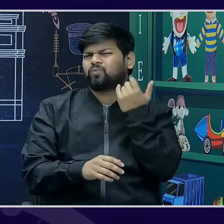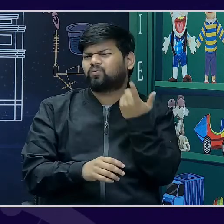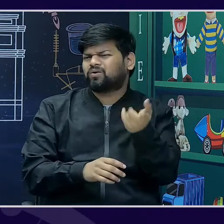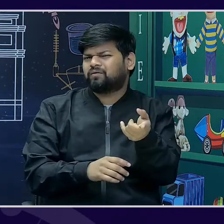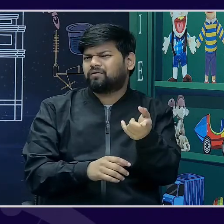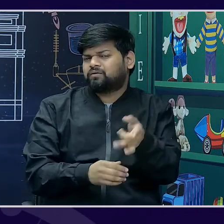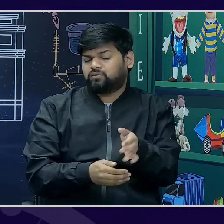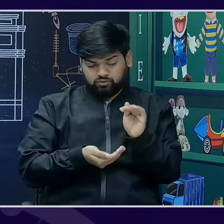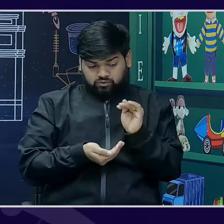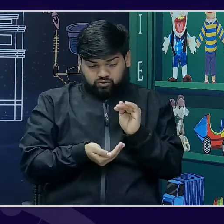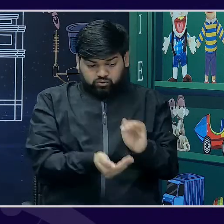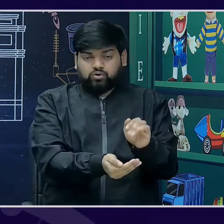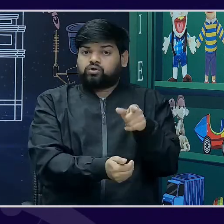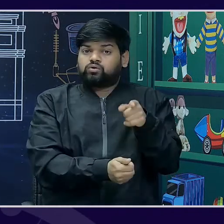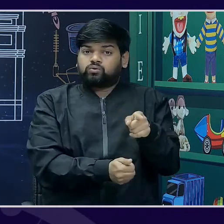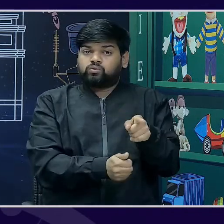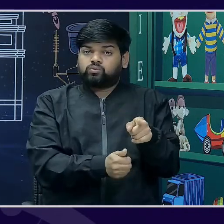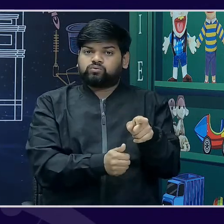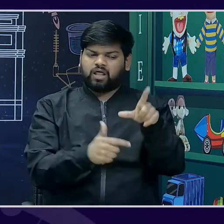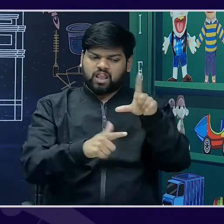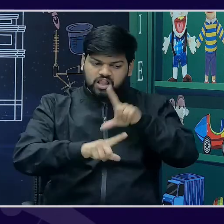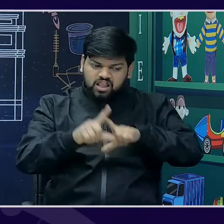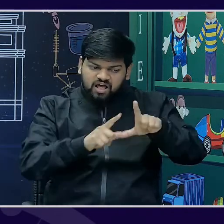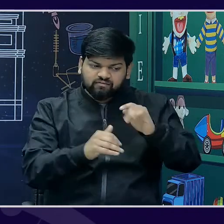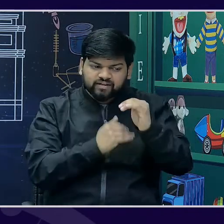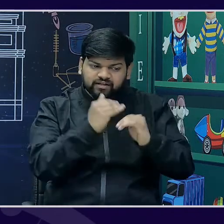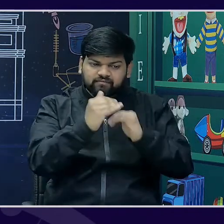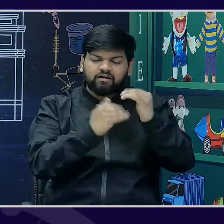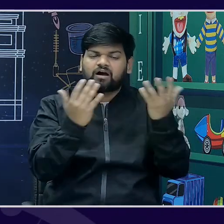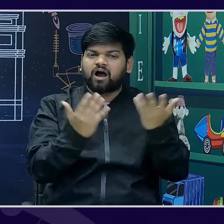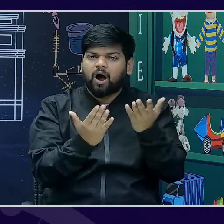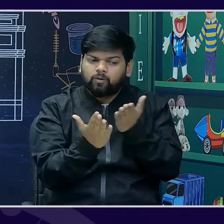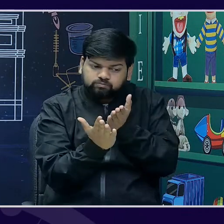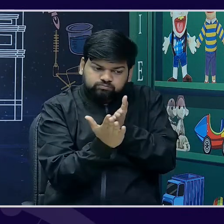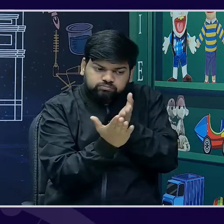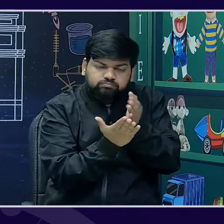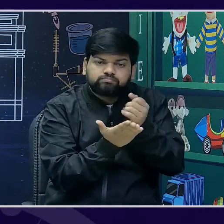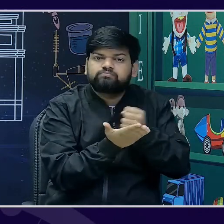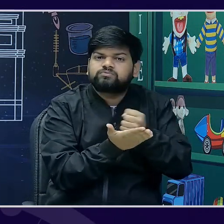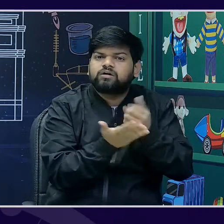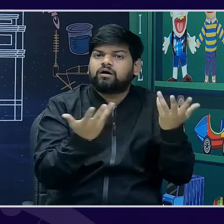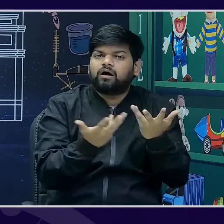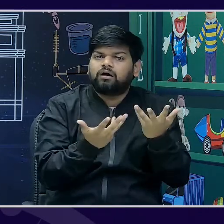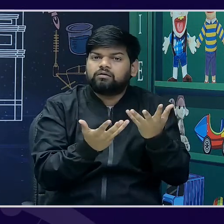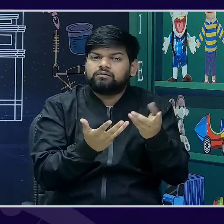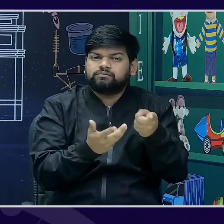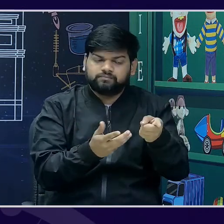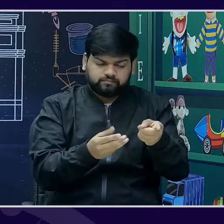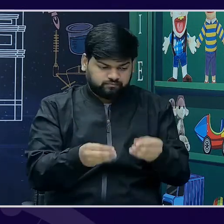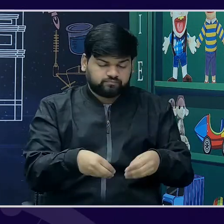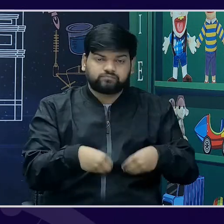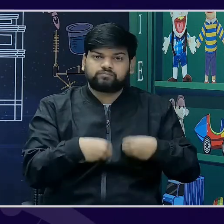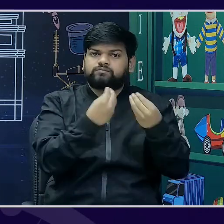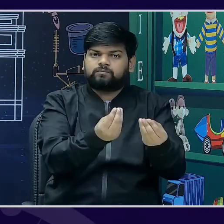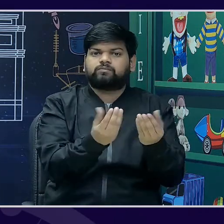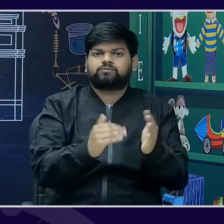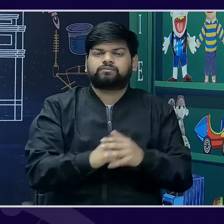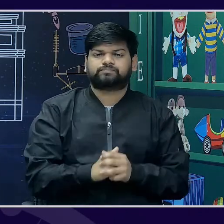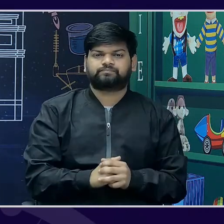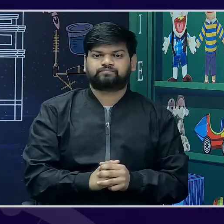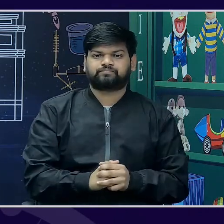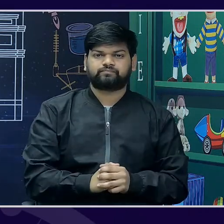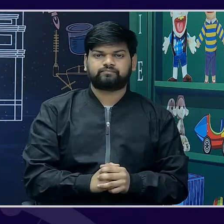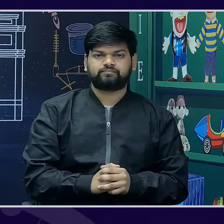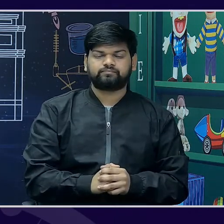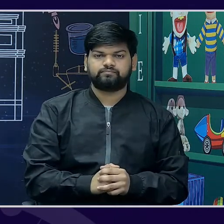open the doors for him to fight with the normal population in the society. So, sir,